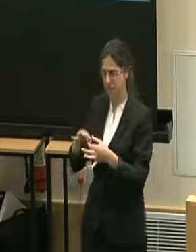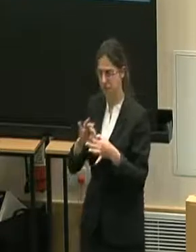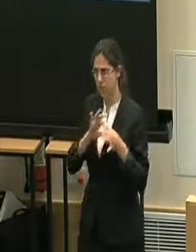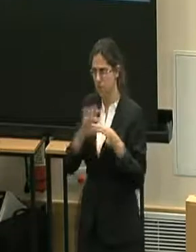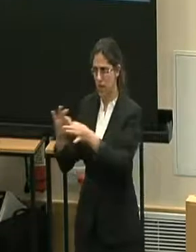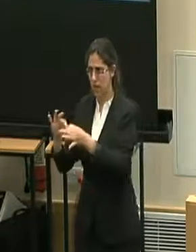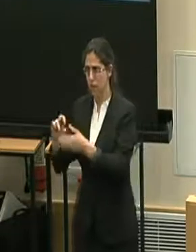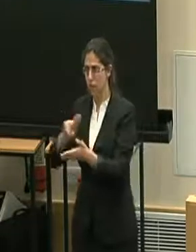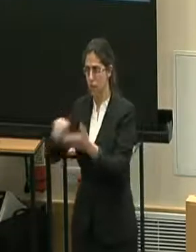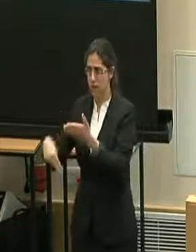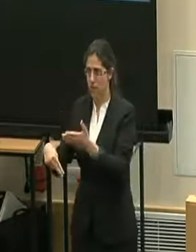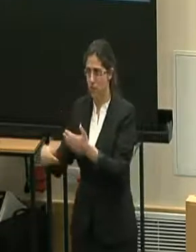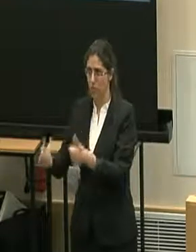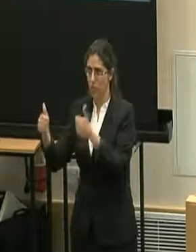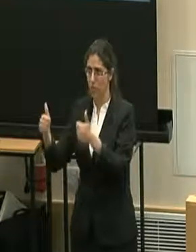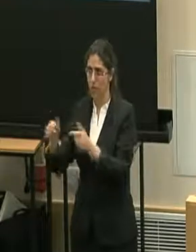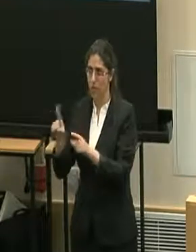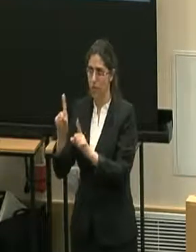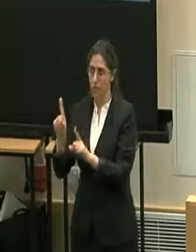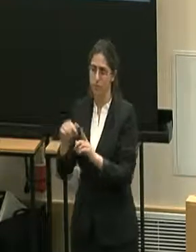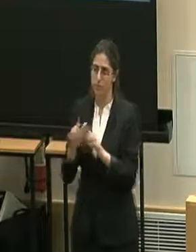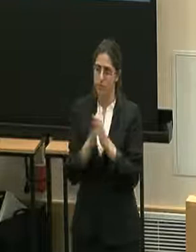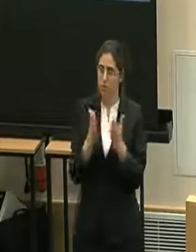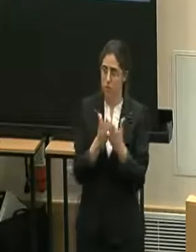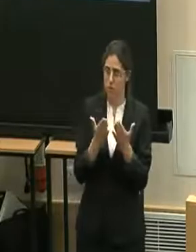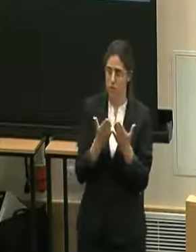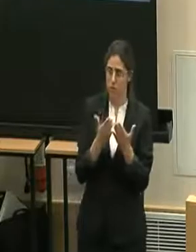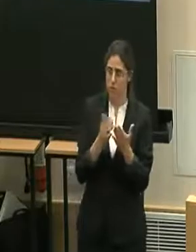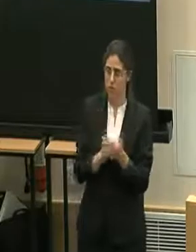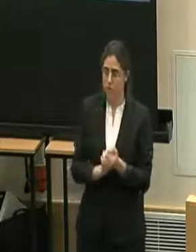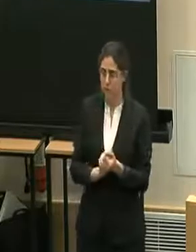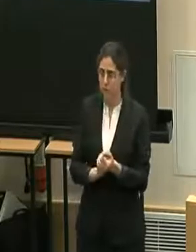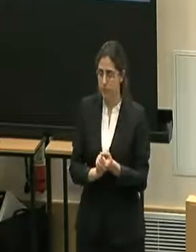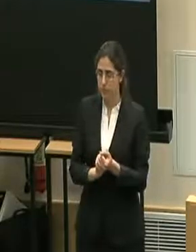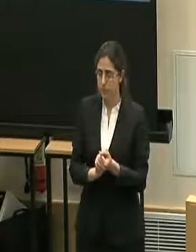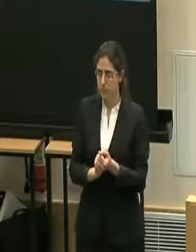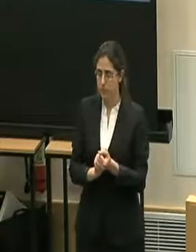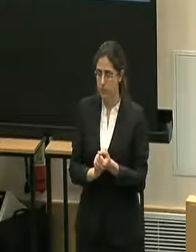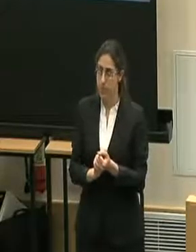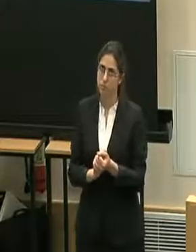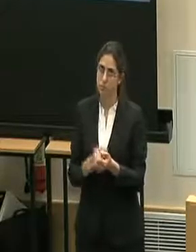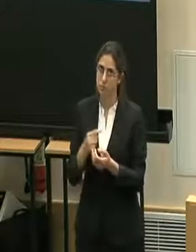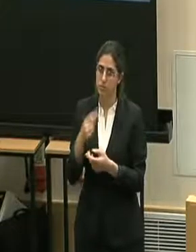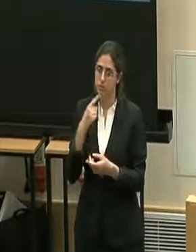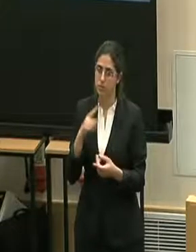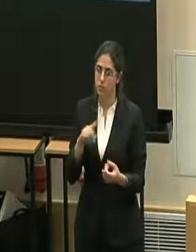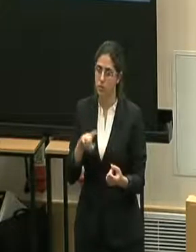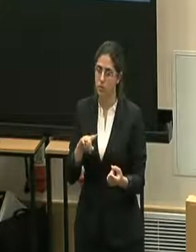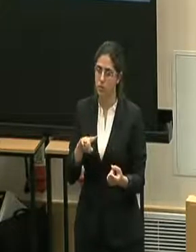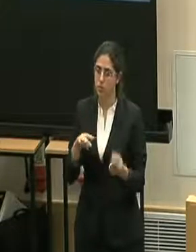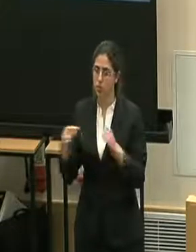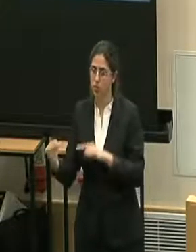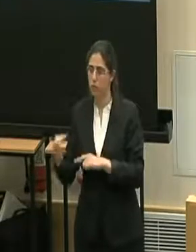the convention, although it would take a book to make that case. It goes by, it's a product of